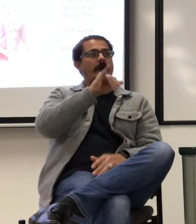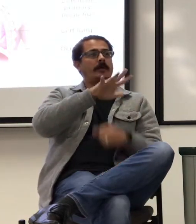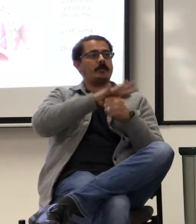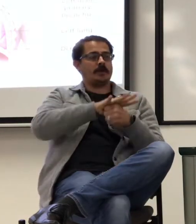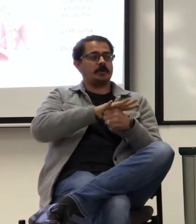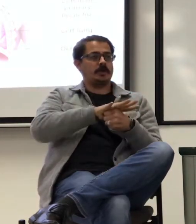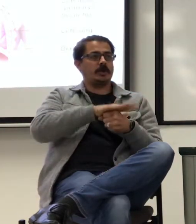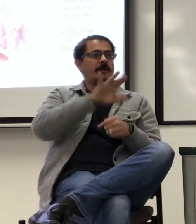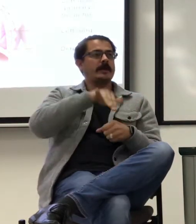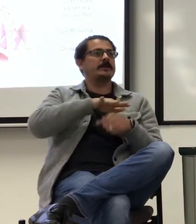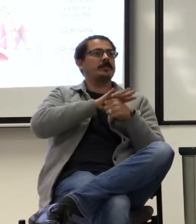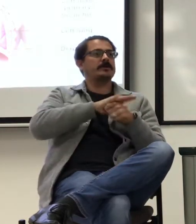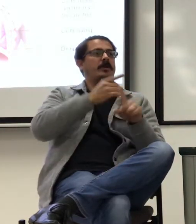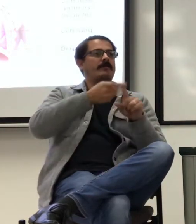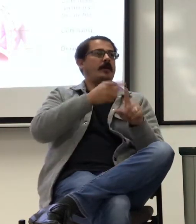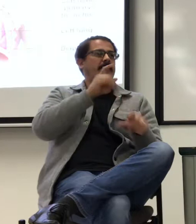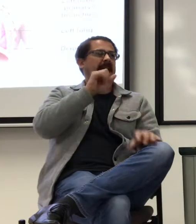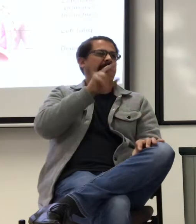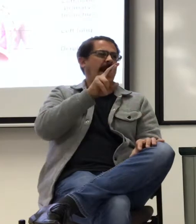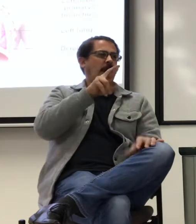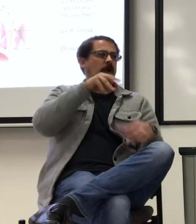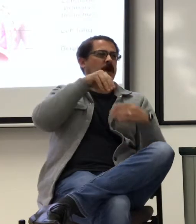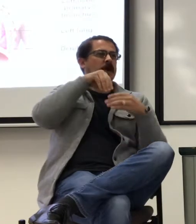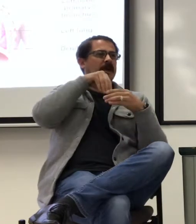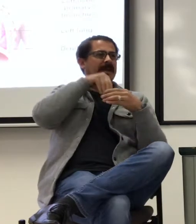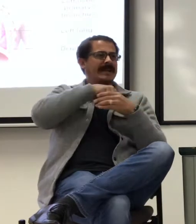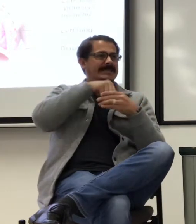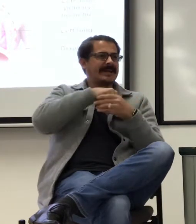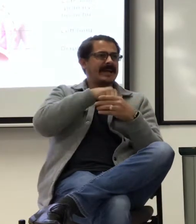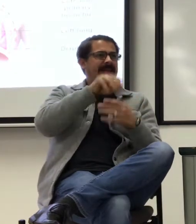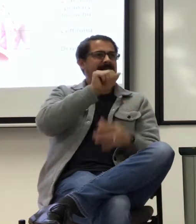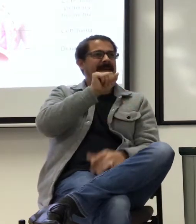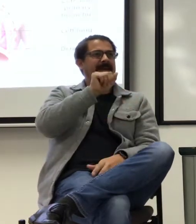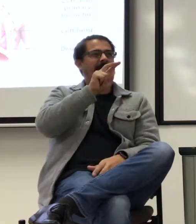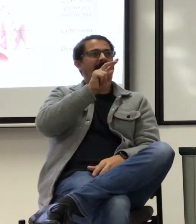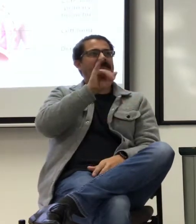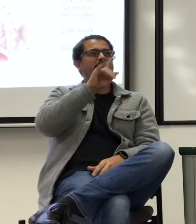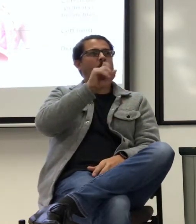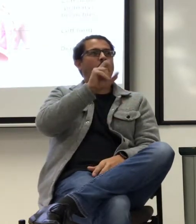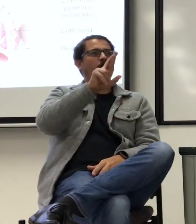the air inside the little alveolar spaces.